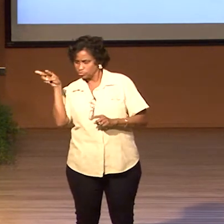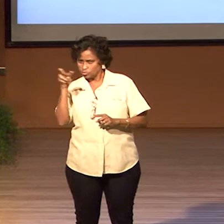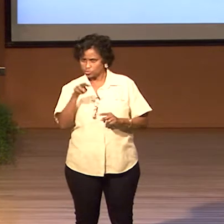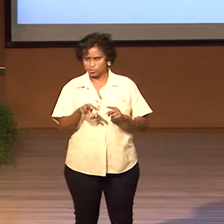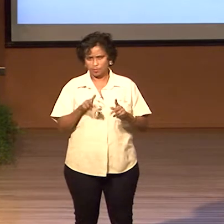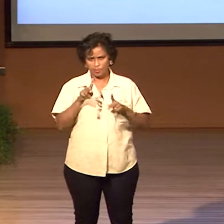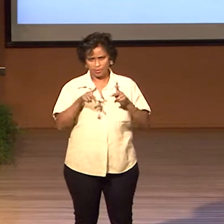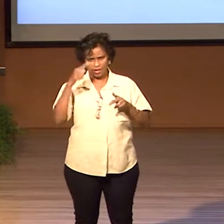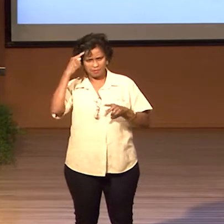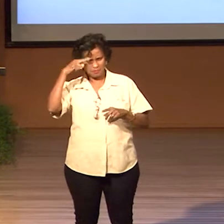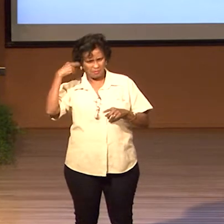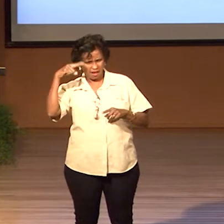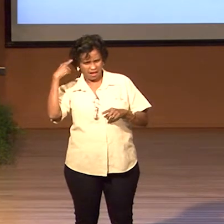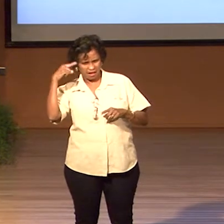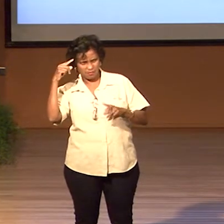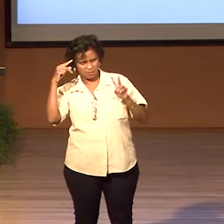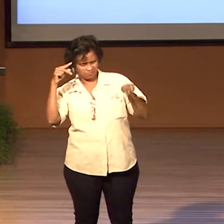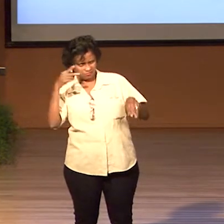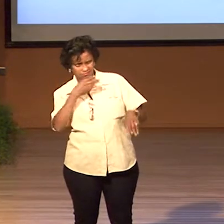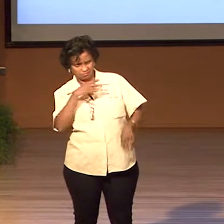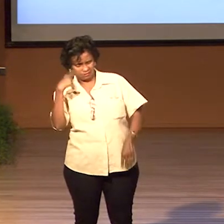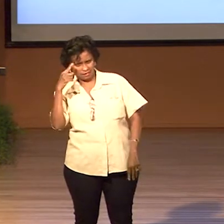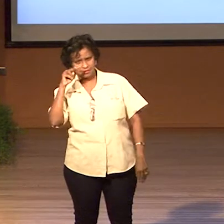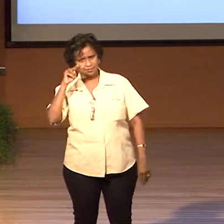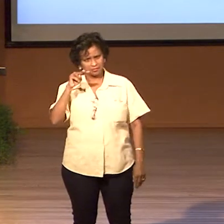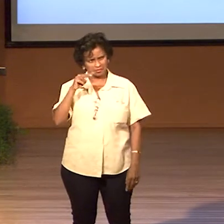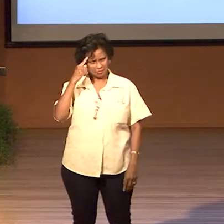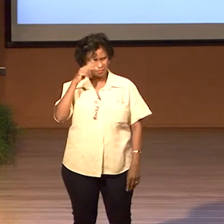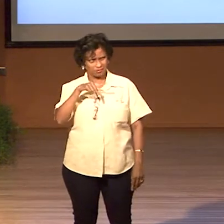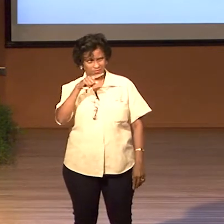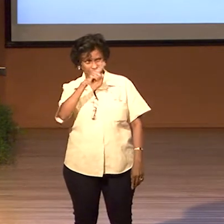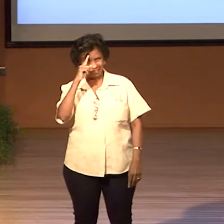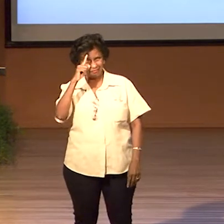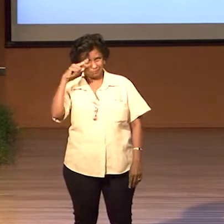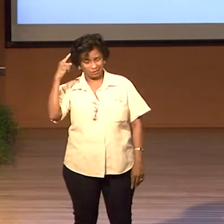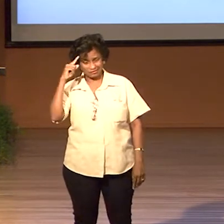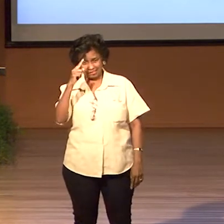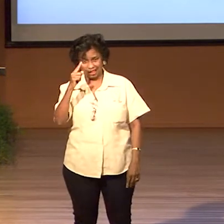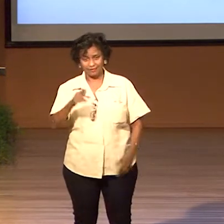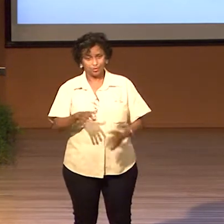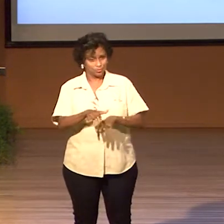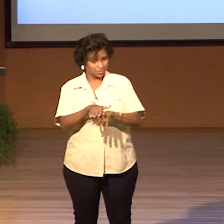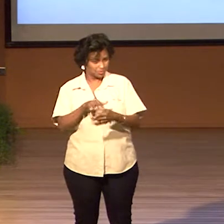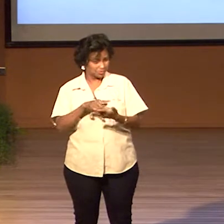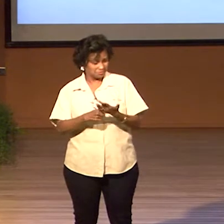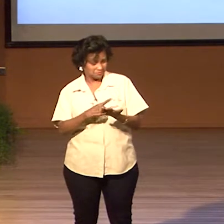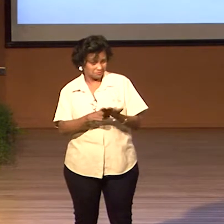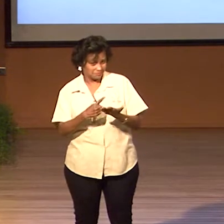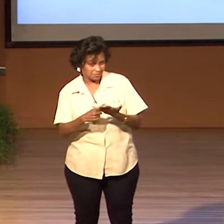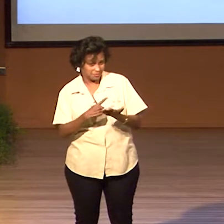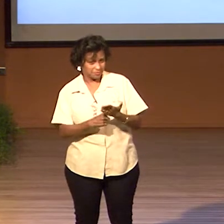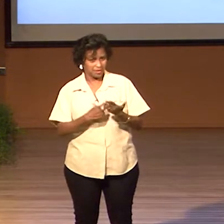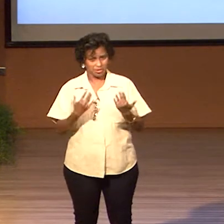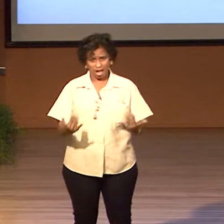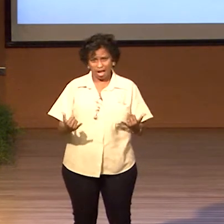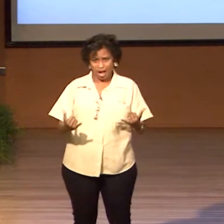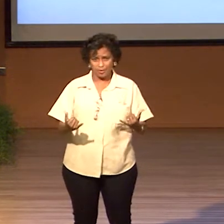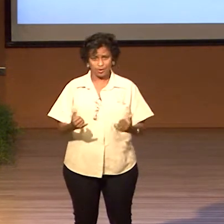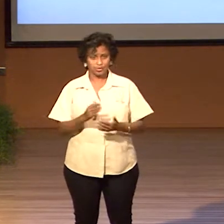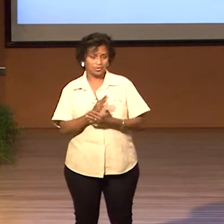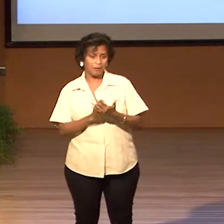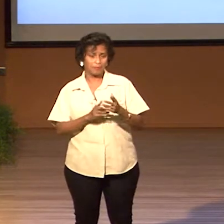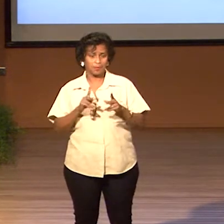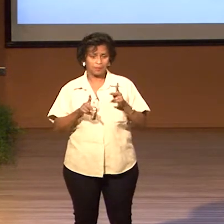illness, as it's now formally described, is now more or less accepted as a form